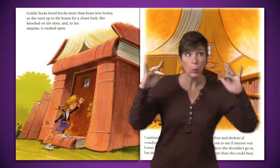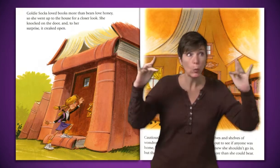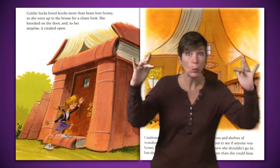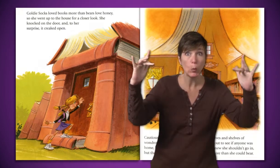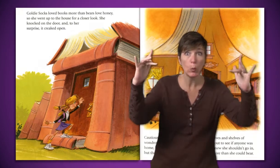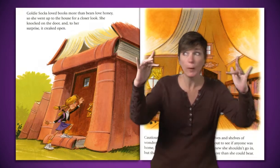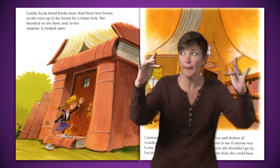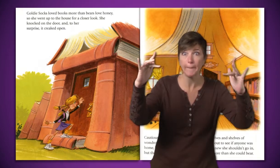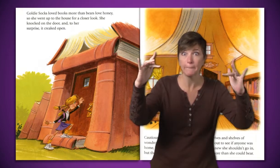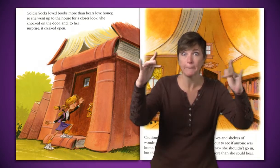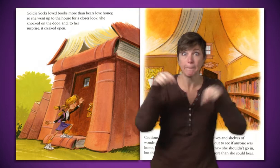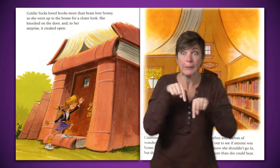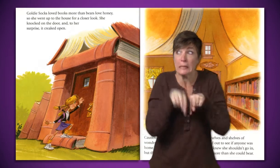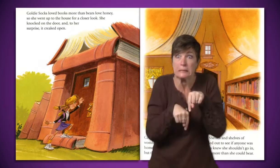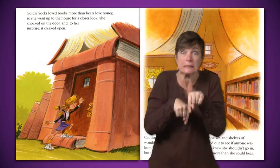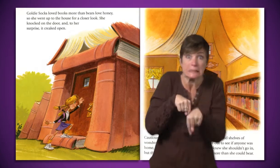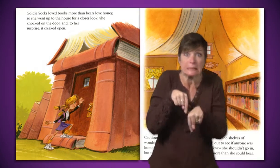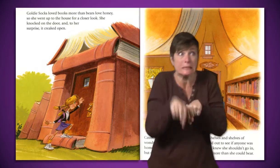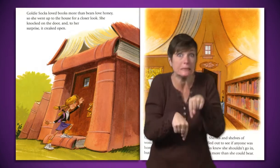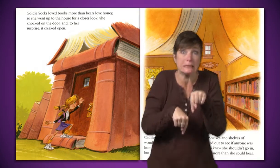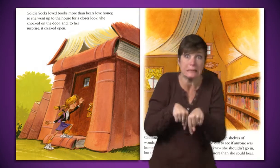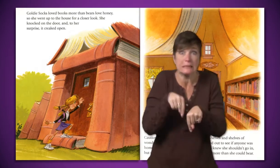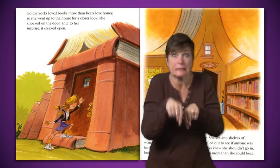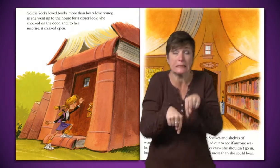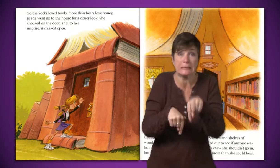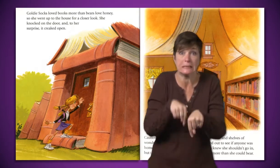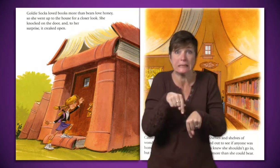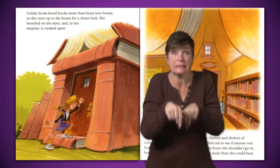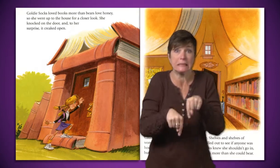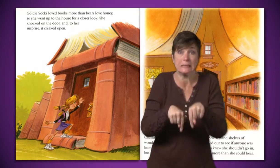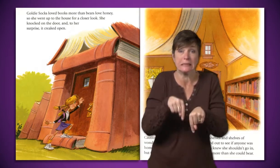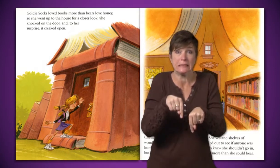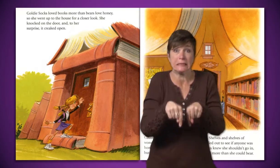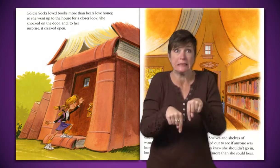So she went up to the house for a closer look.